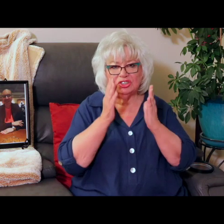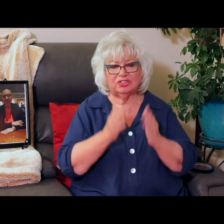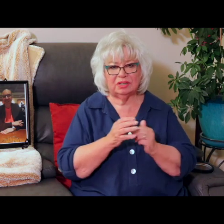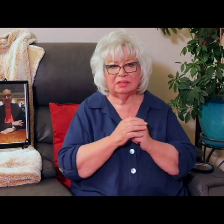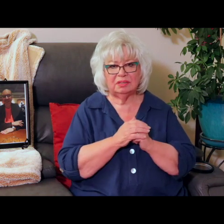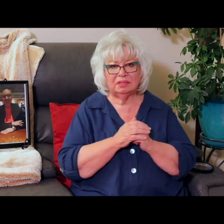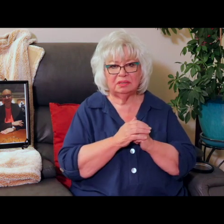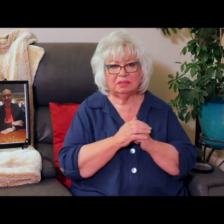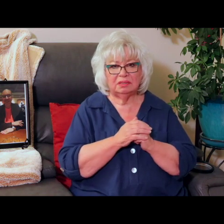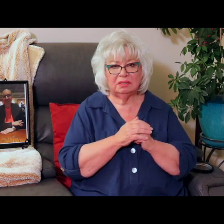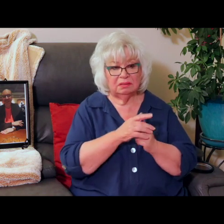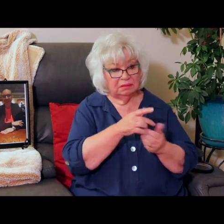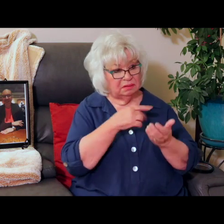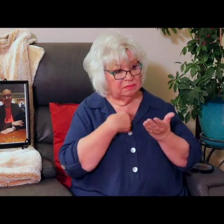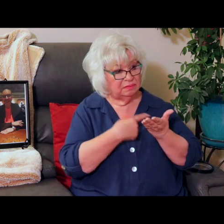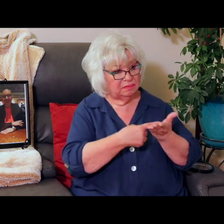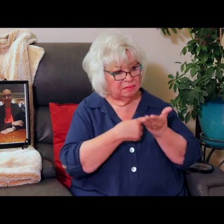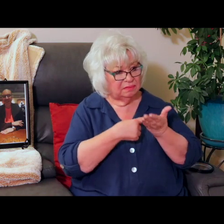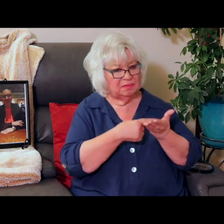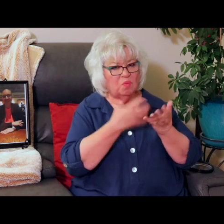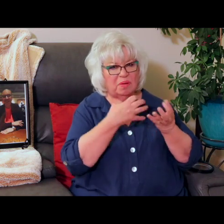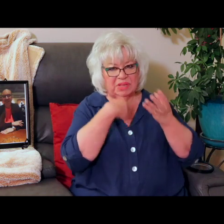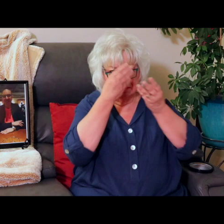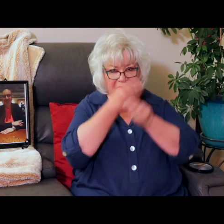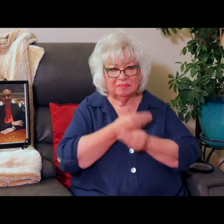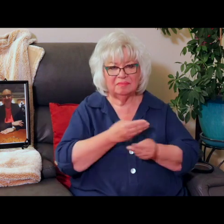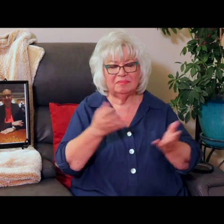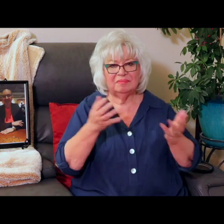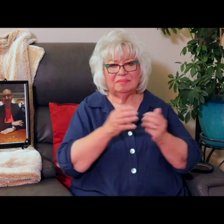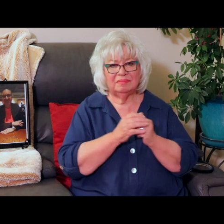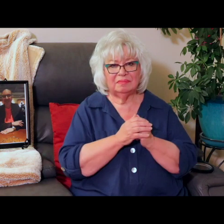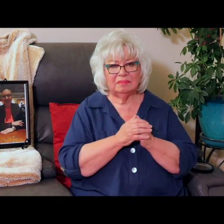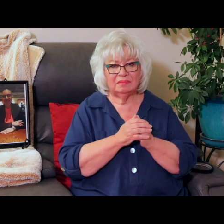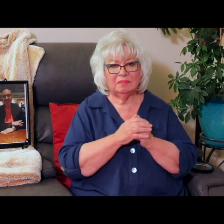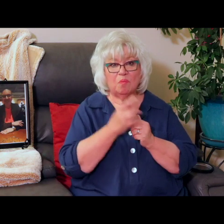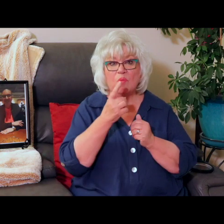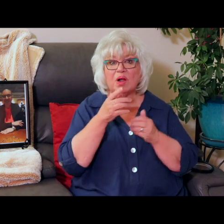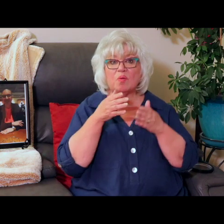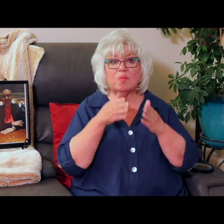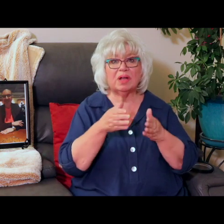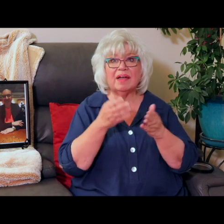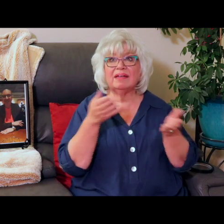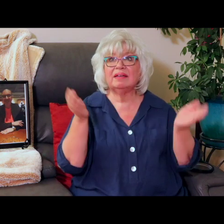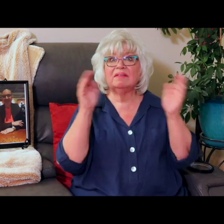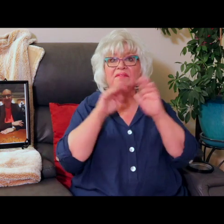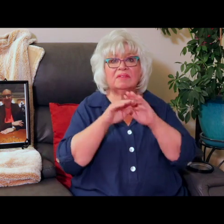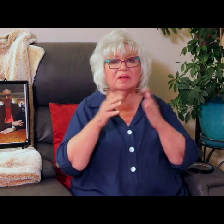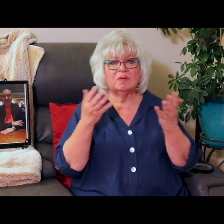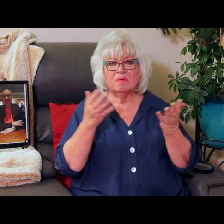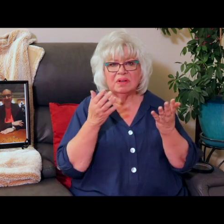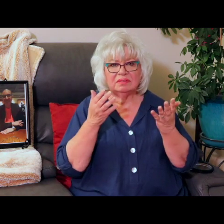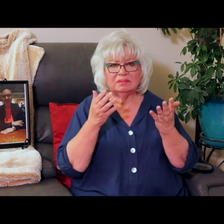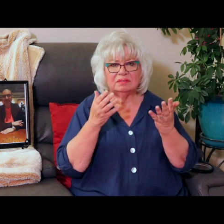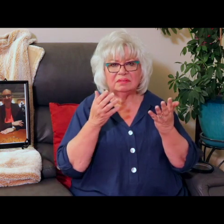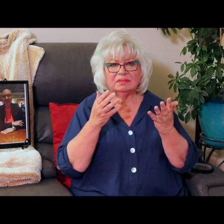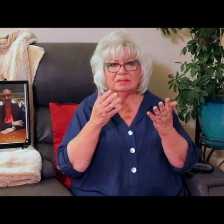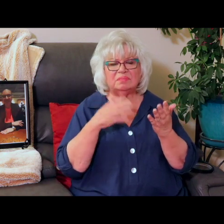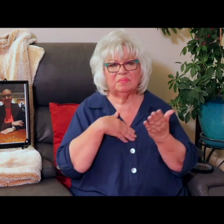He's a born-again Christian. We spoke about it, and he wanted to let people know that the one way